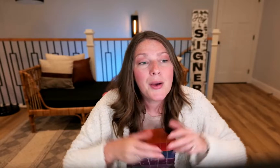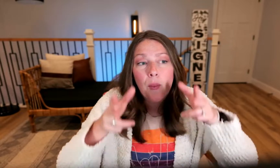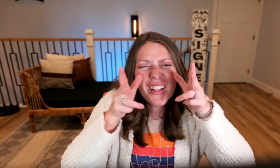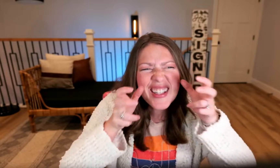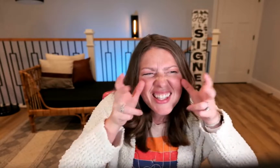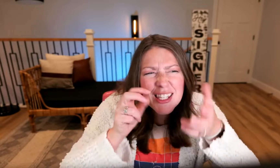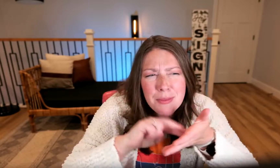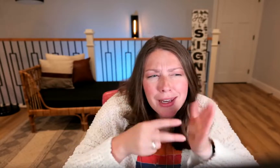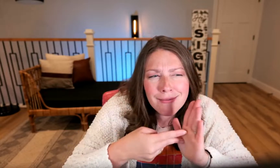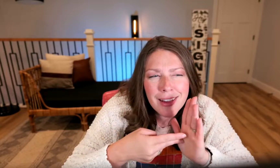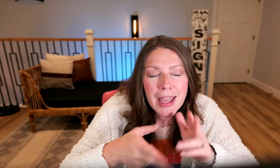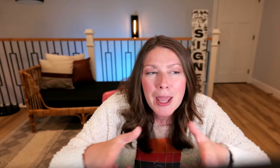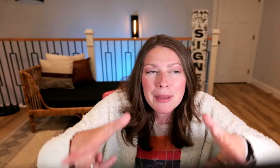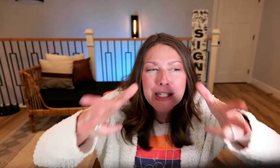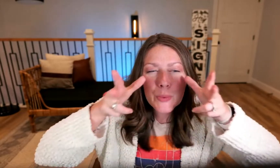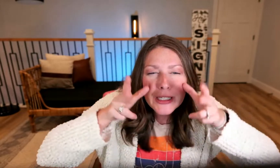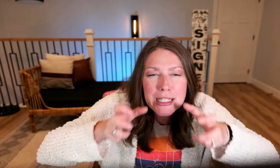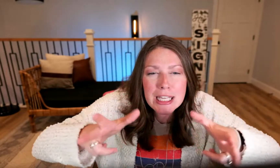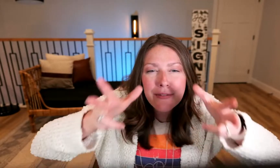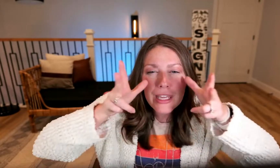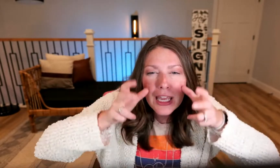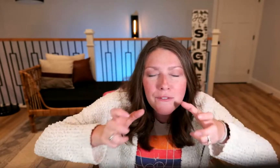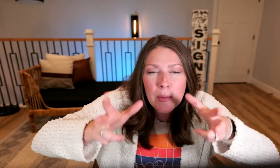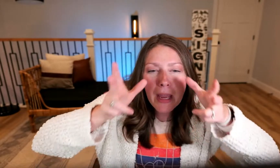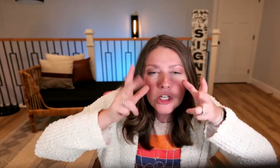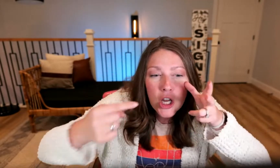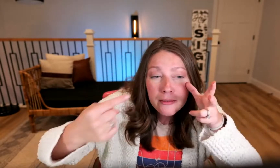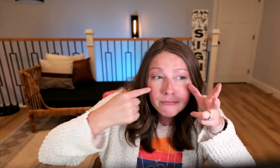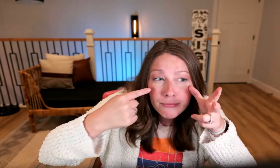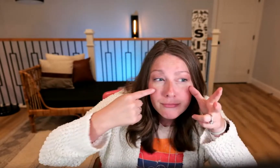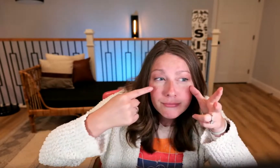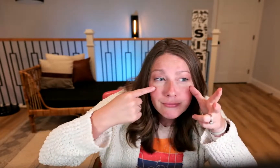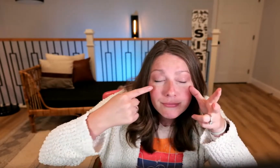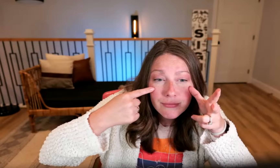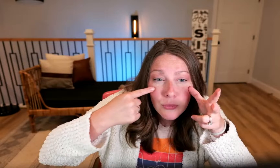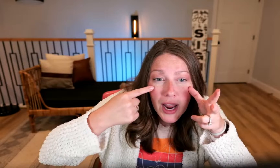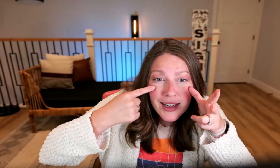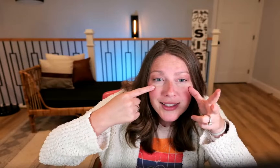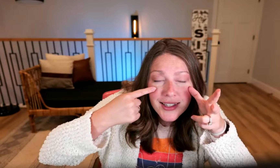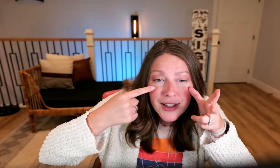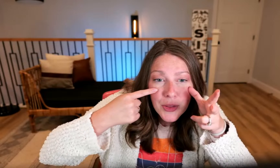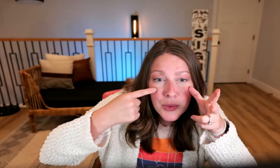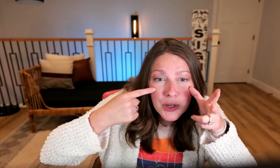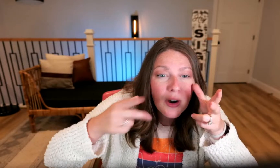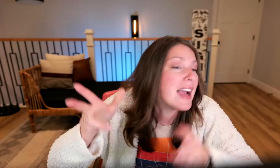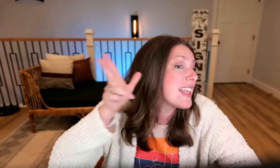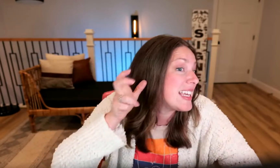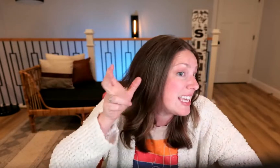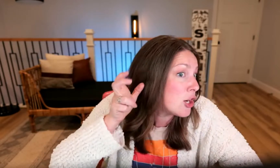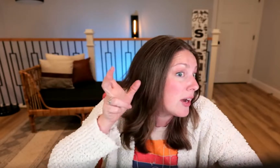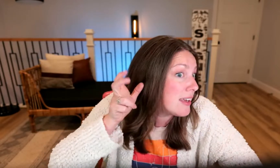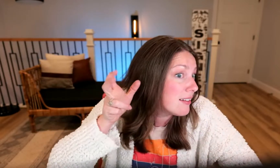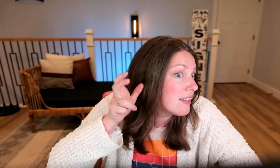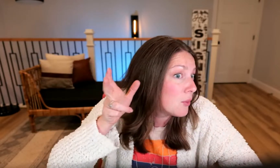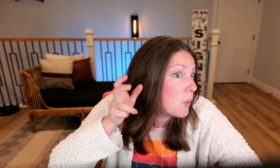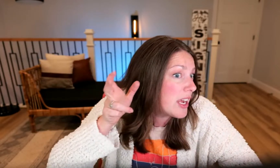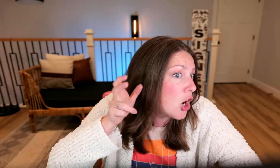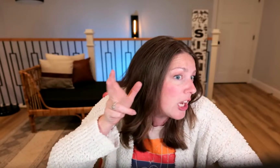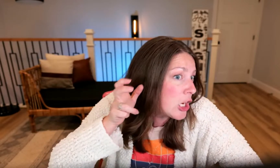What does this mean? It means receiving information, right? Through your eyes, like hearing. We are